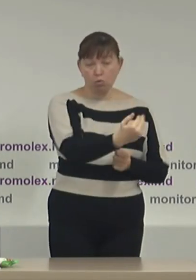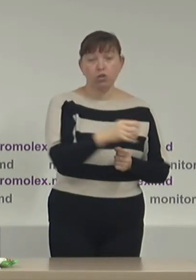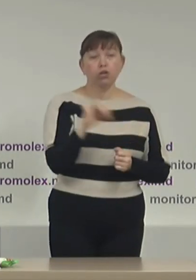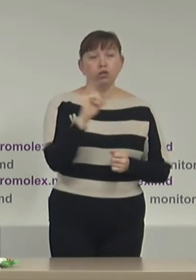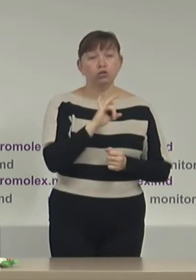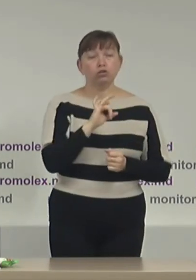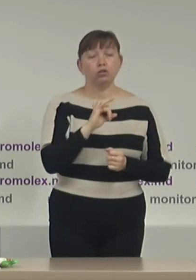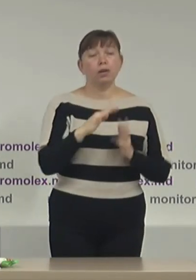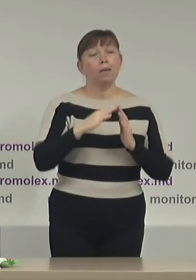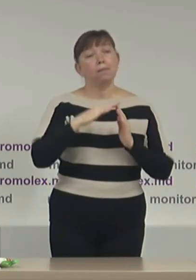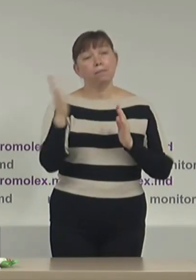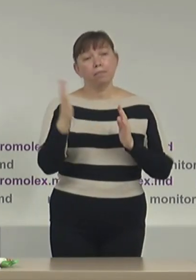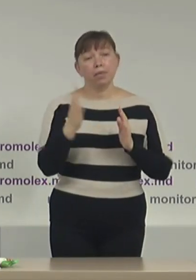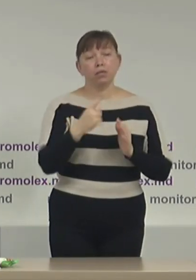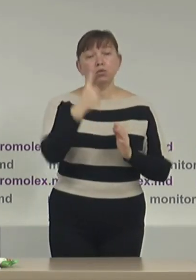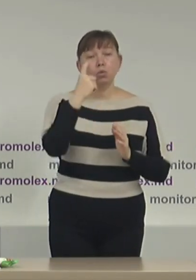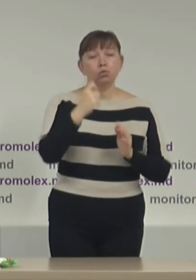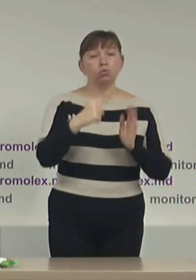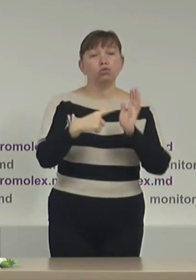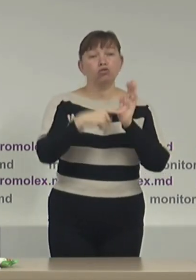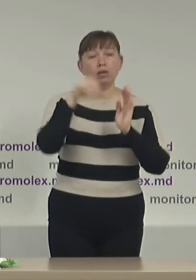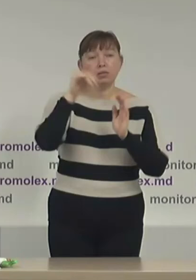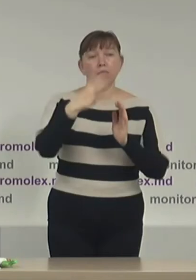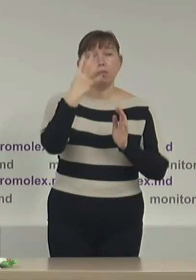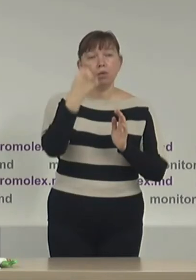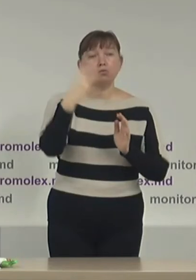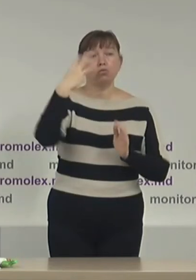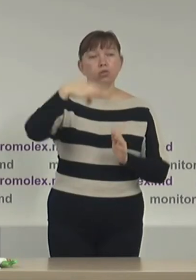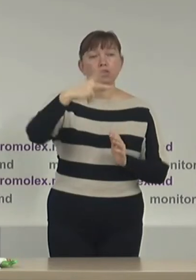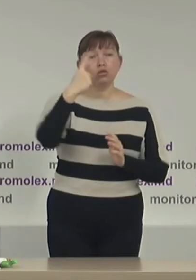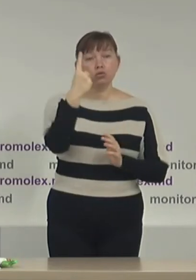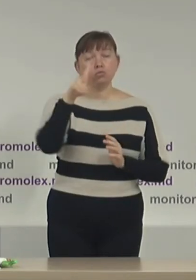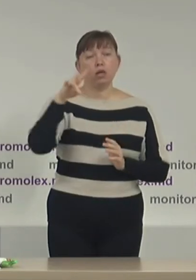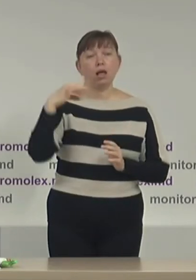394,492 lei for Igor Dodon and more than